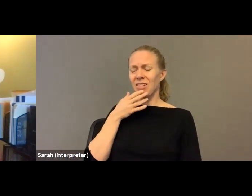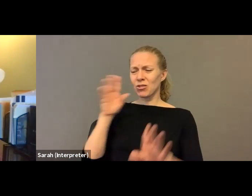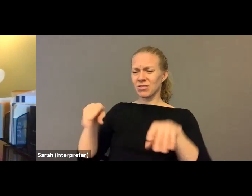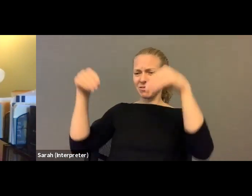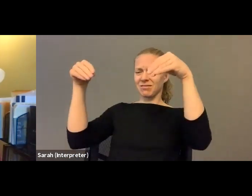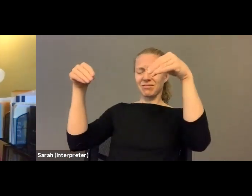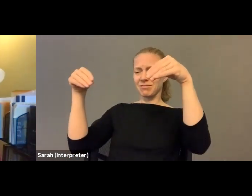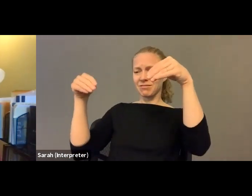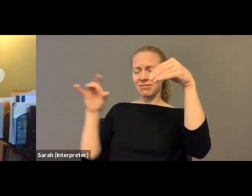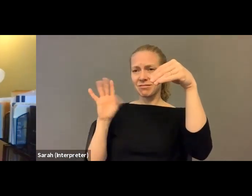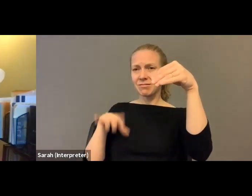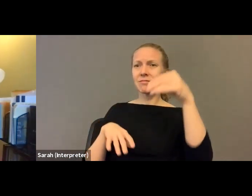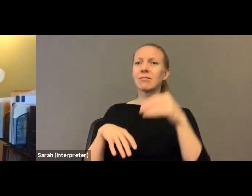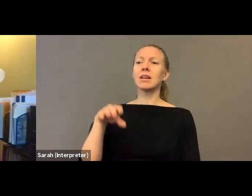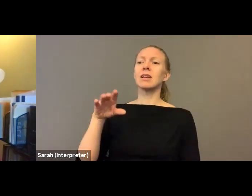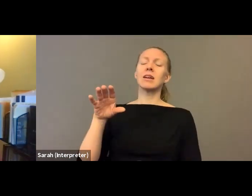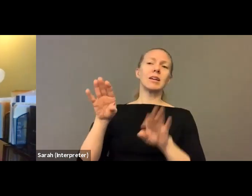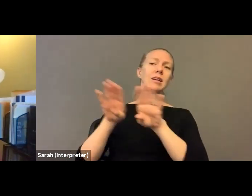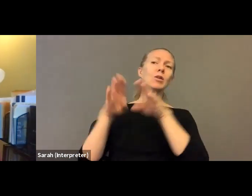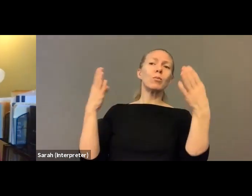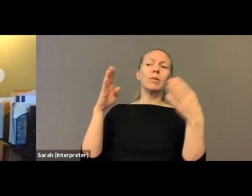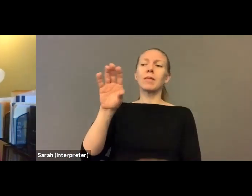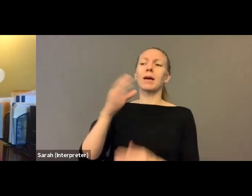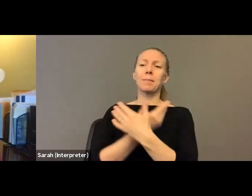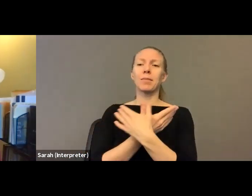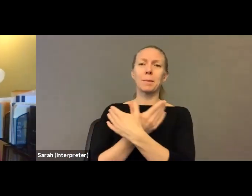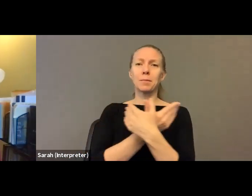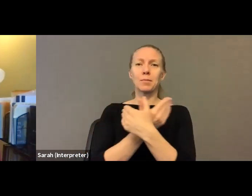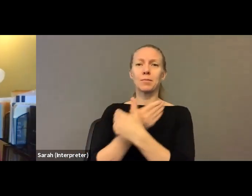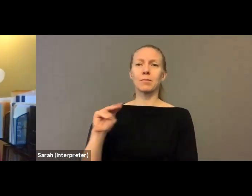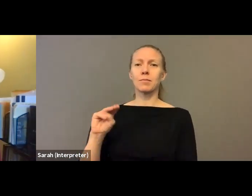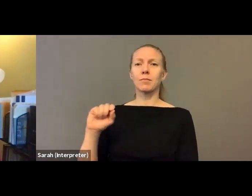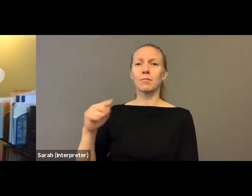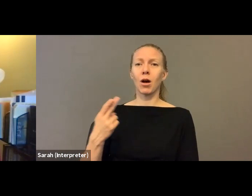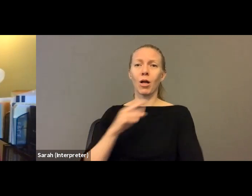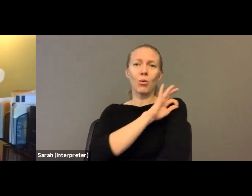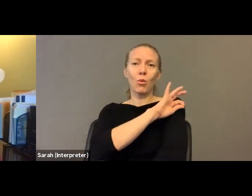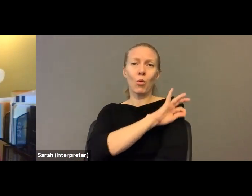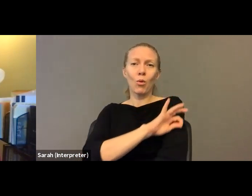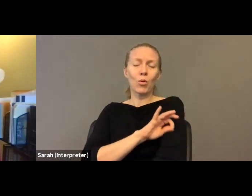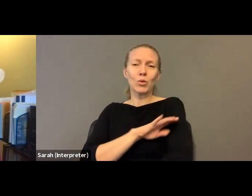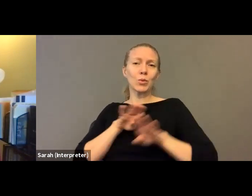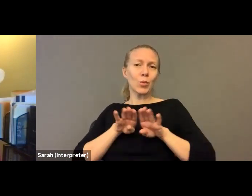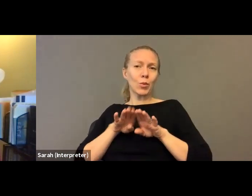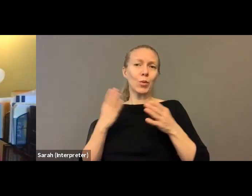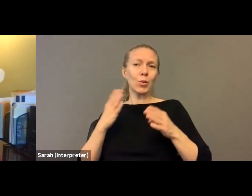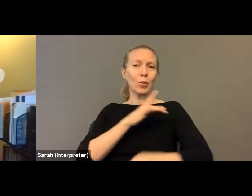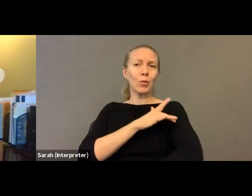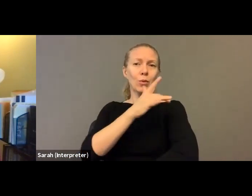open air, the moth holes like tiny kisses. That year, I wanted to leave my life lipstick on the